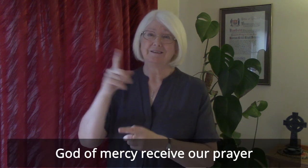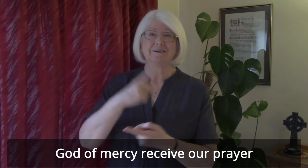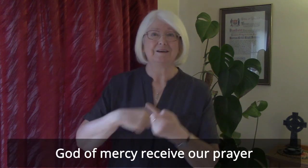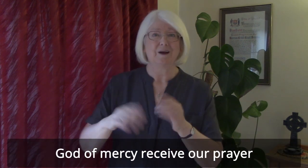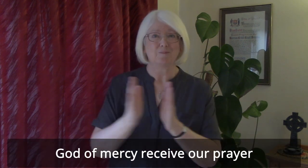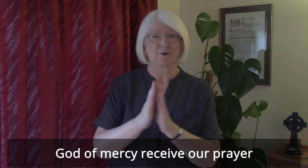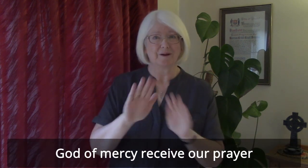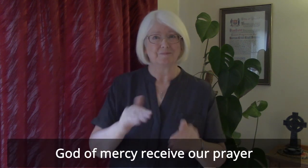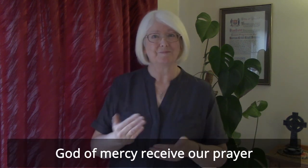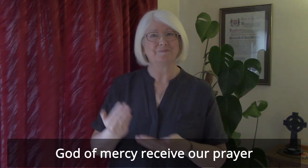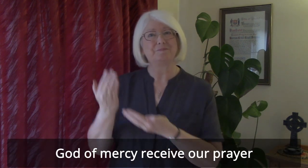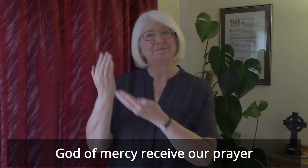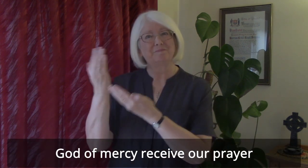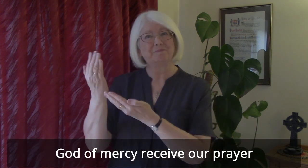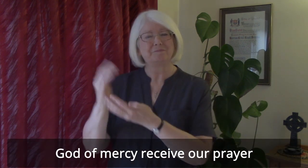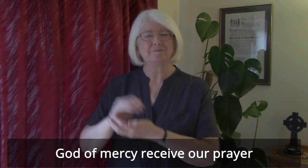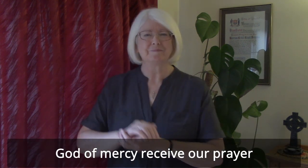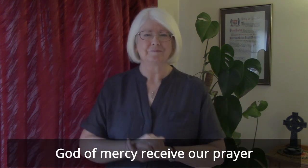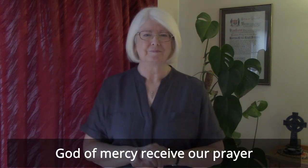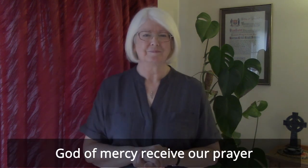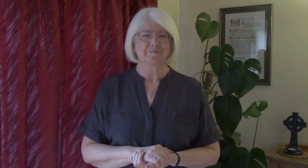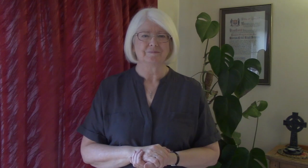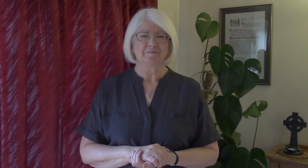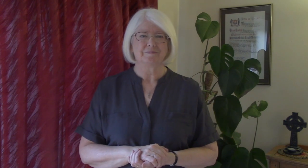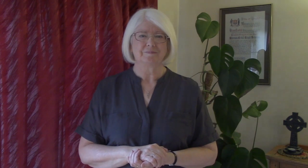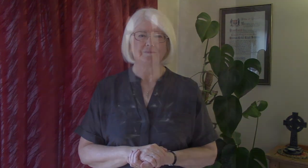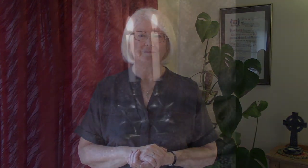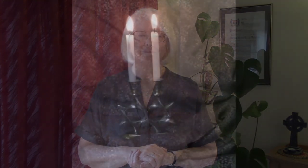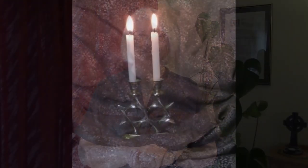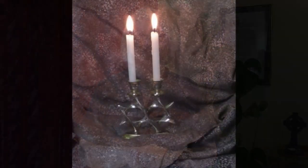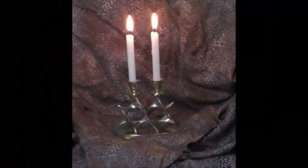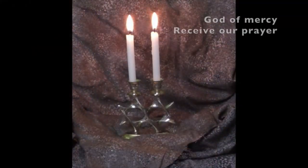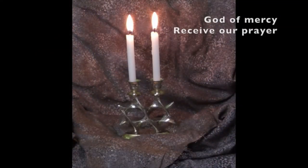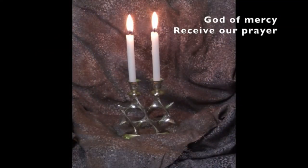God of mercy, receive our prayer.